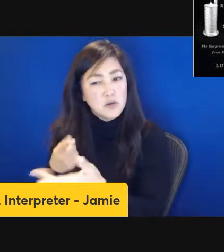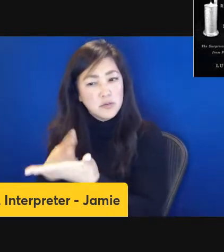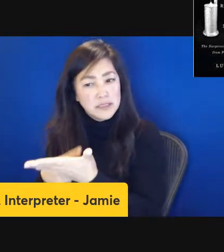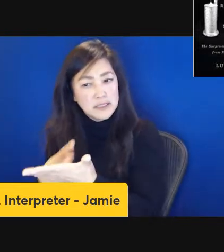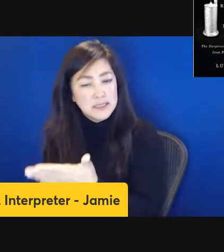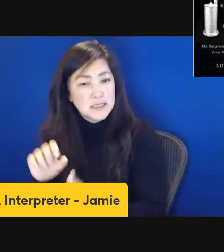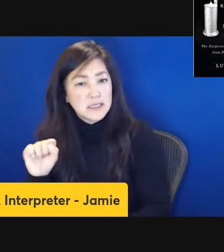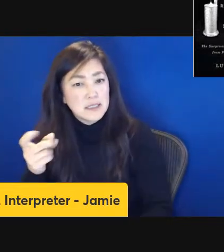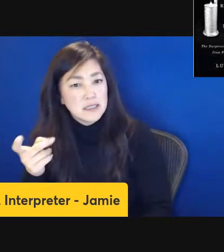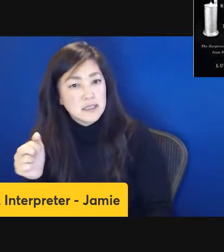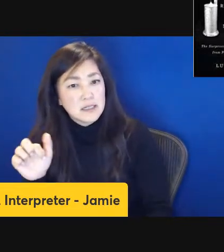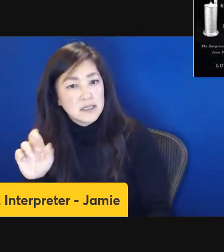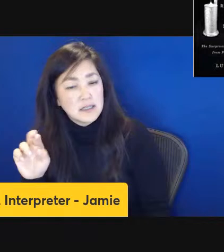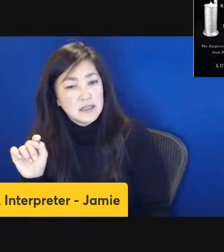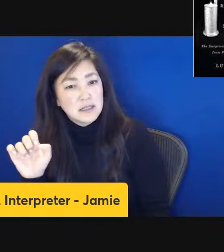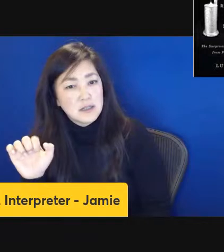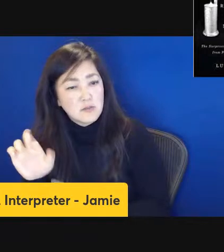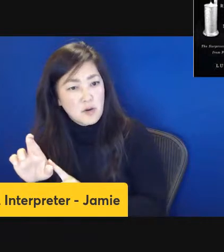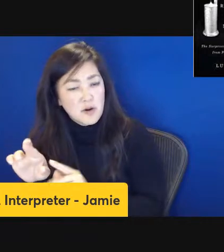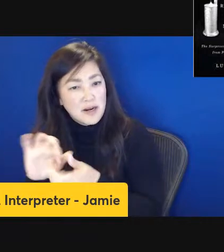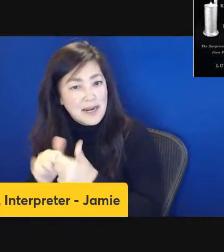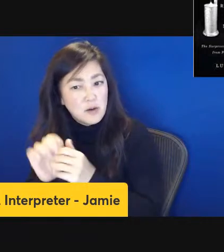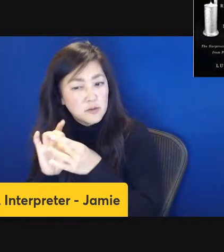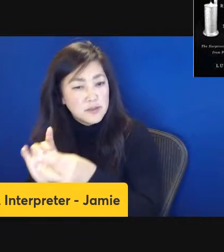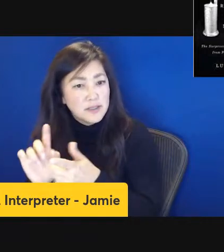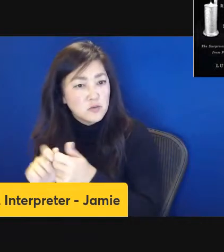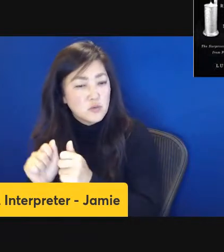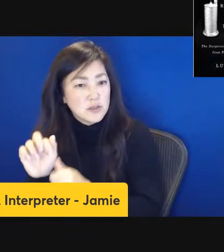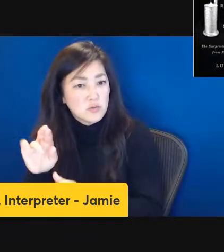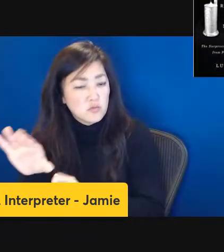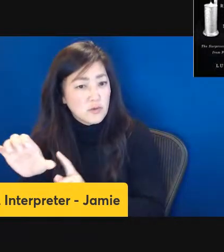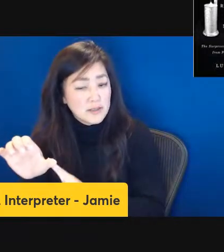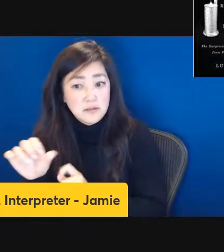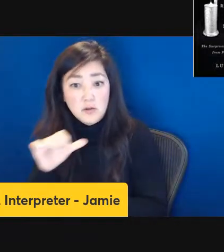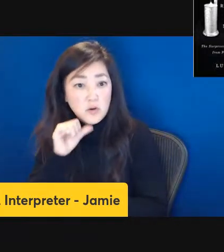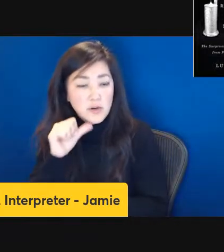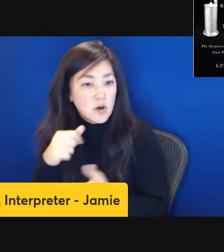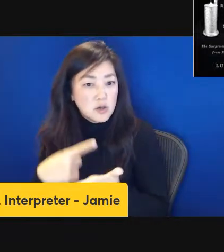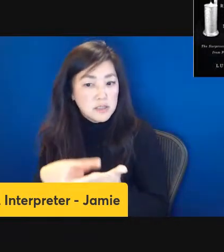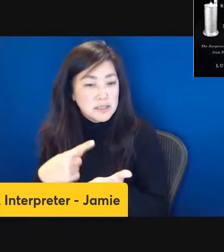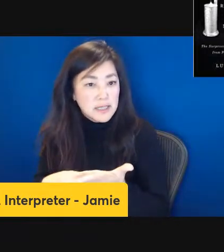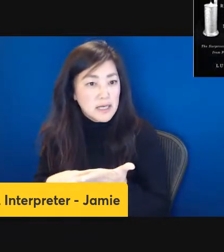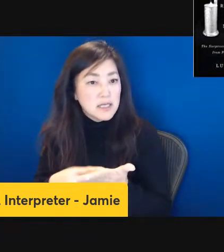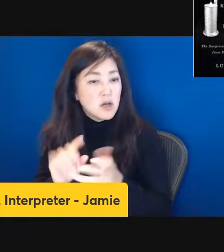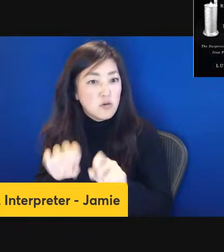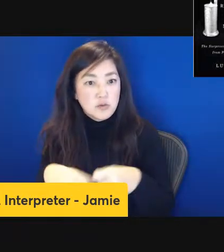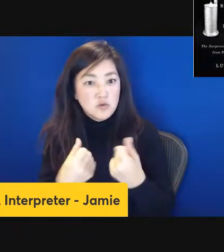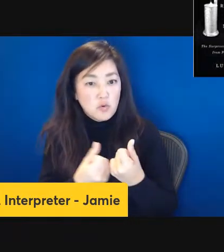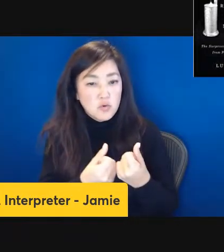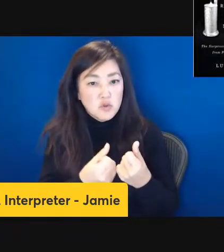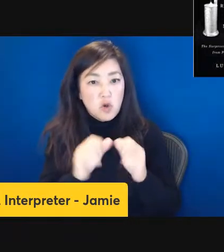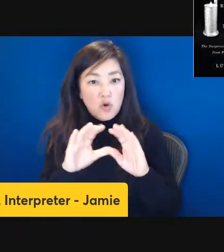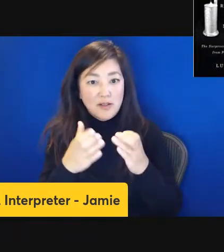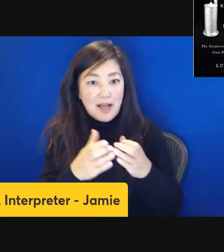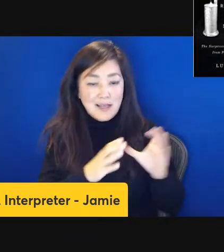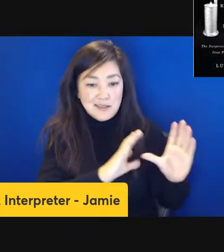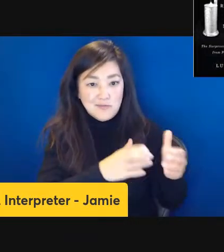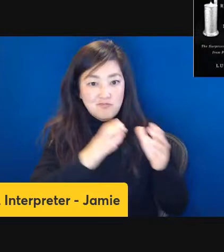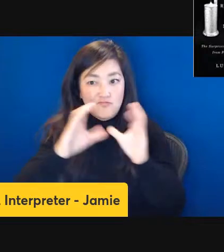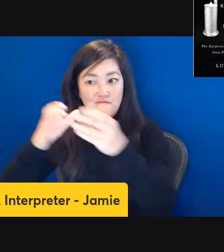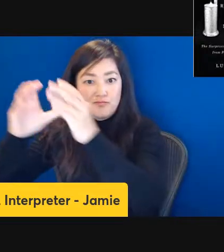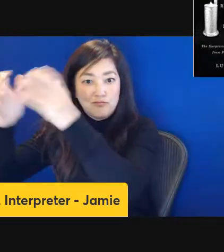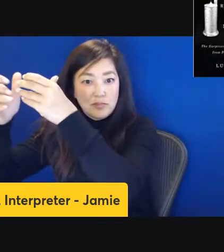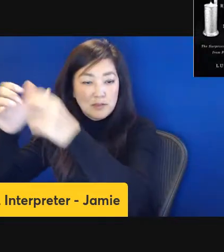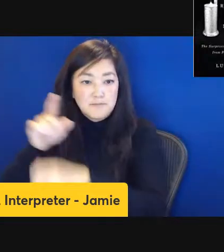race? We certainly don't raise questions of social class when in fact